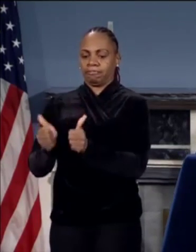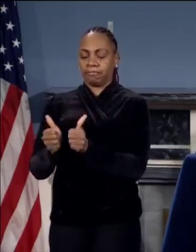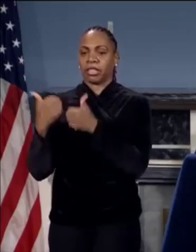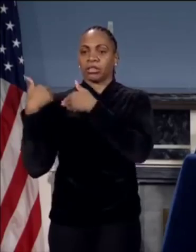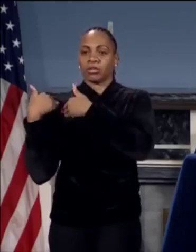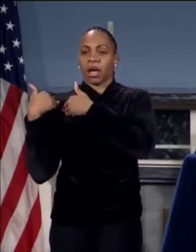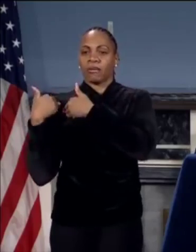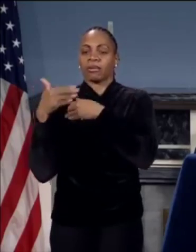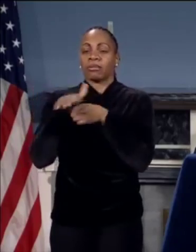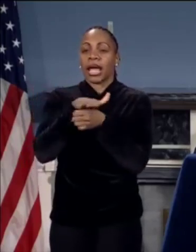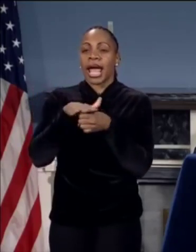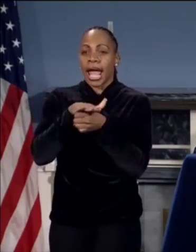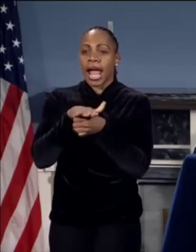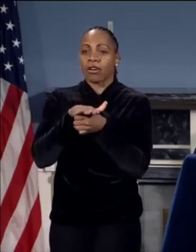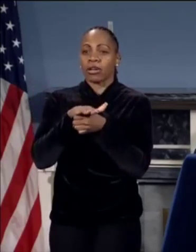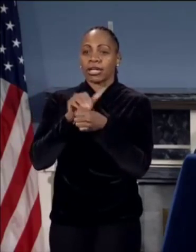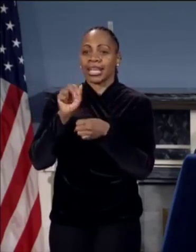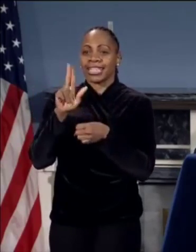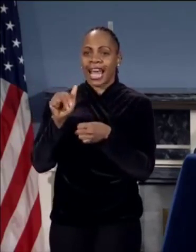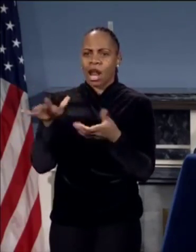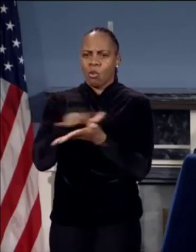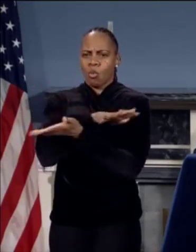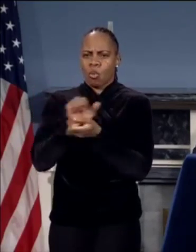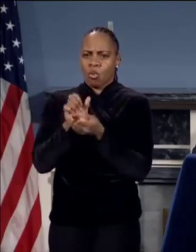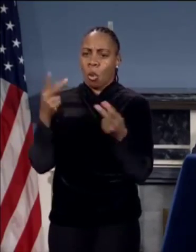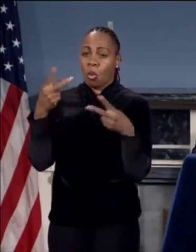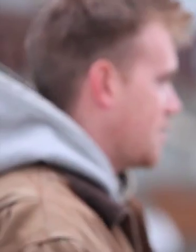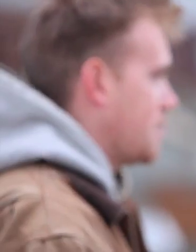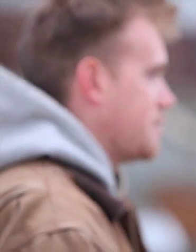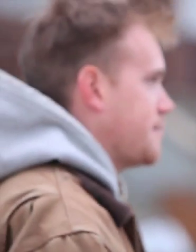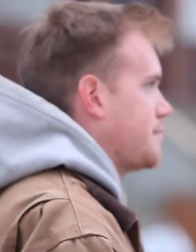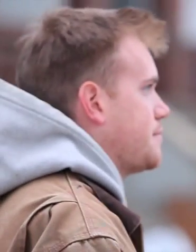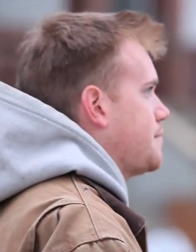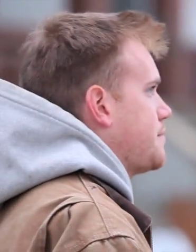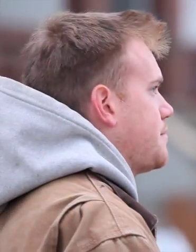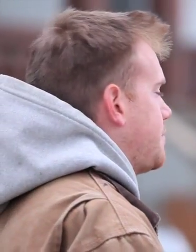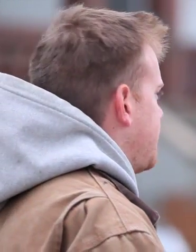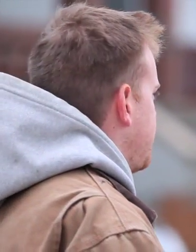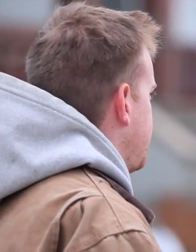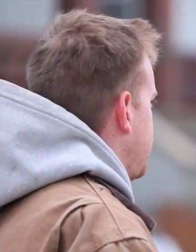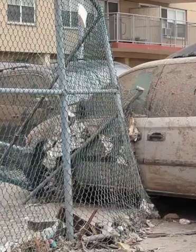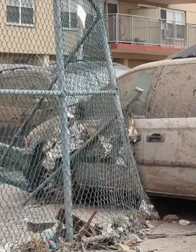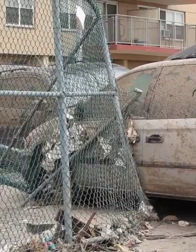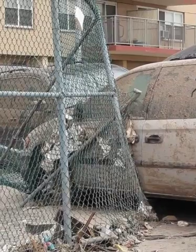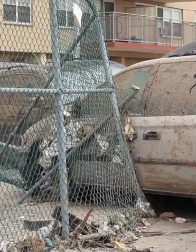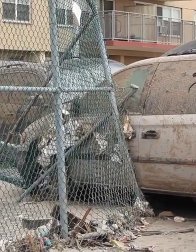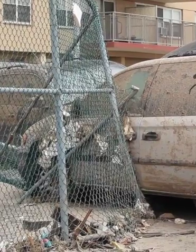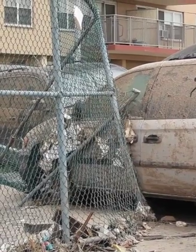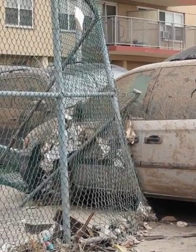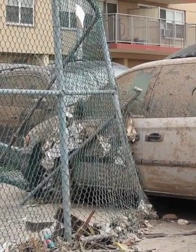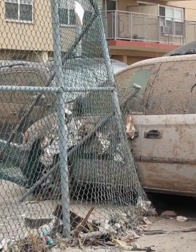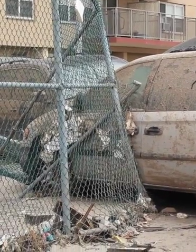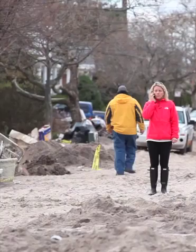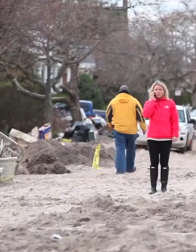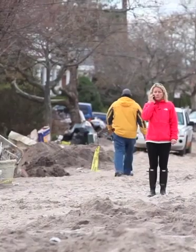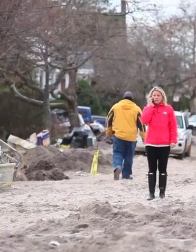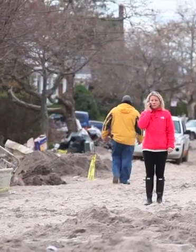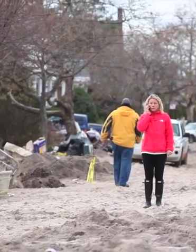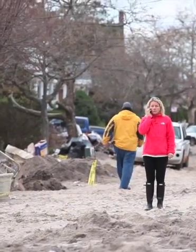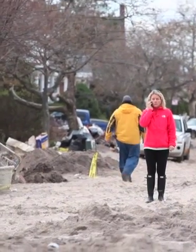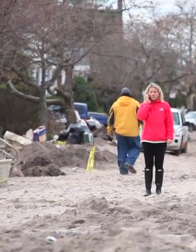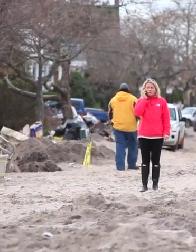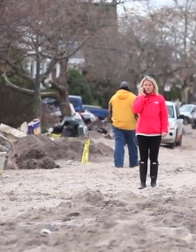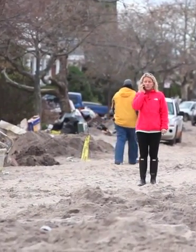an area hard hit by Sandy. These contractors will be responsible for repairing the homes of anyone who wants to take part